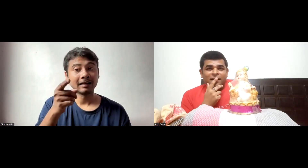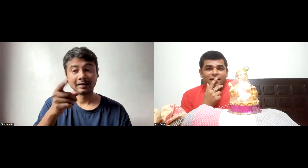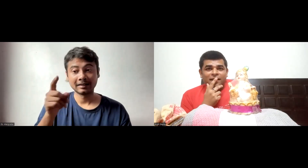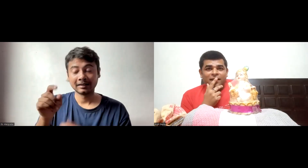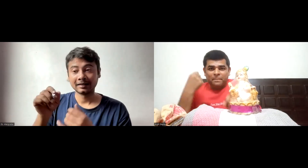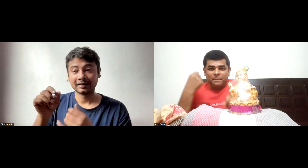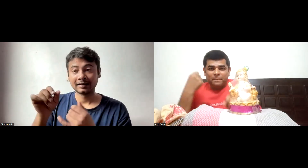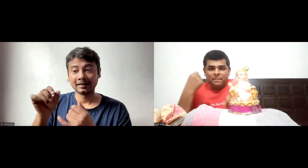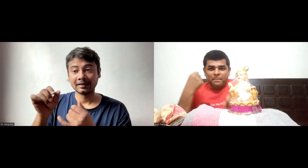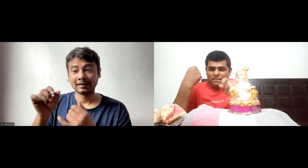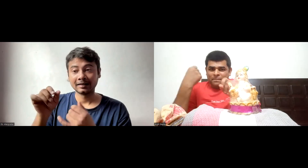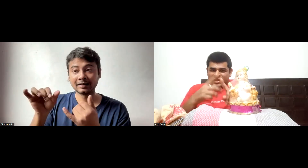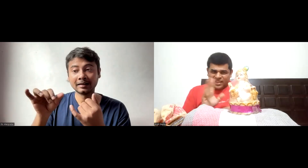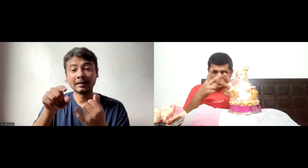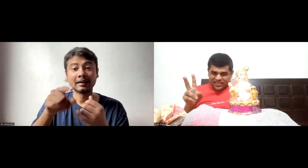the three modes.